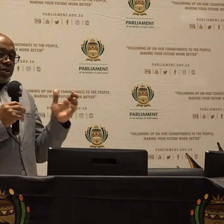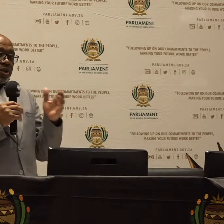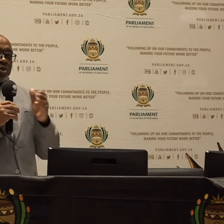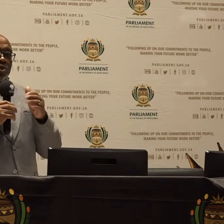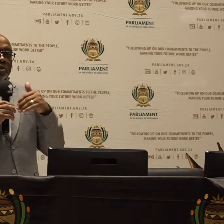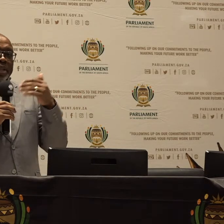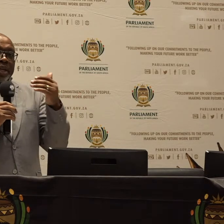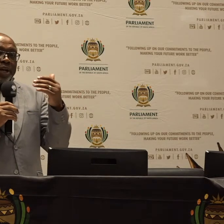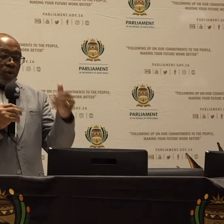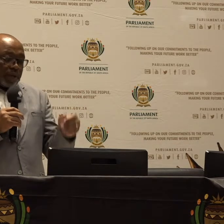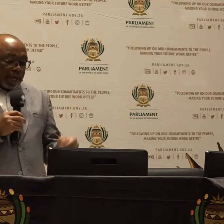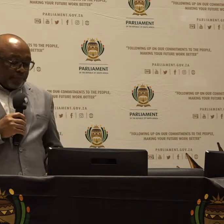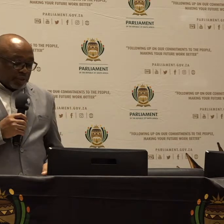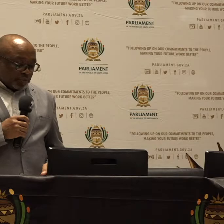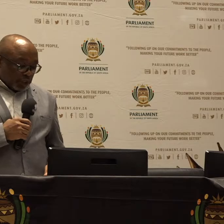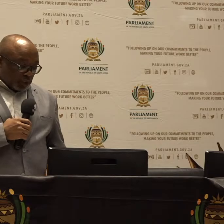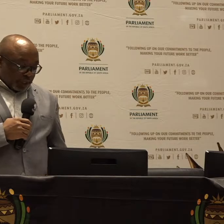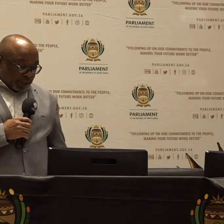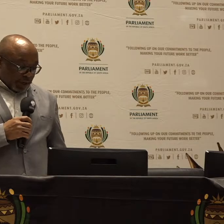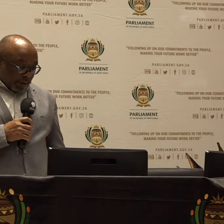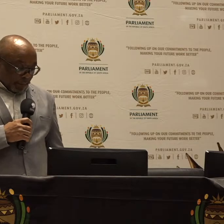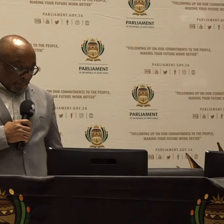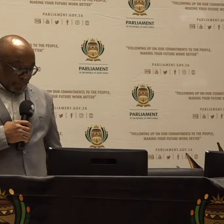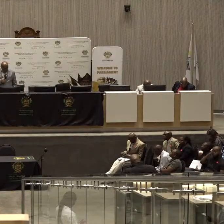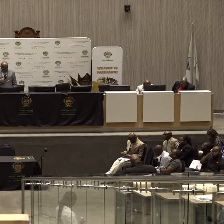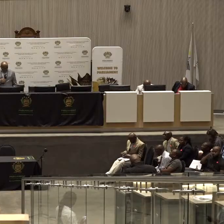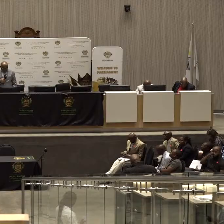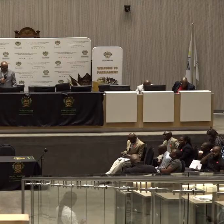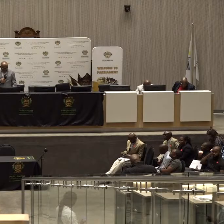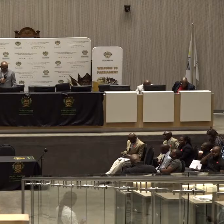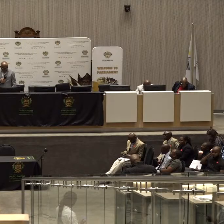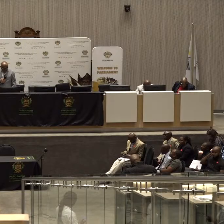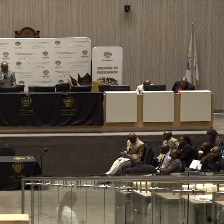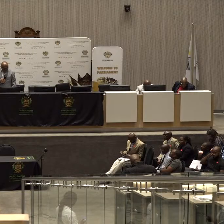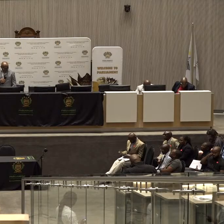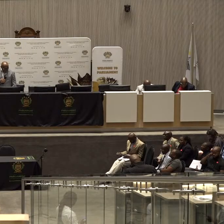to manage so that there are no gaps between because